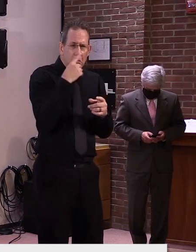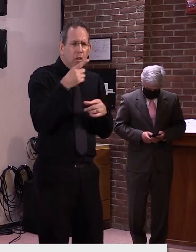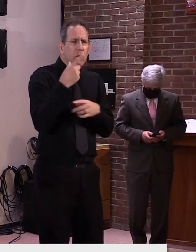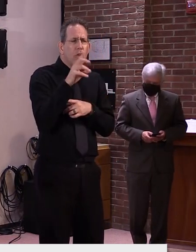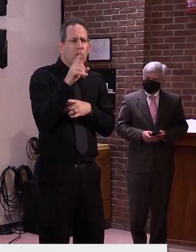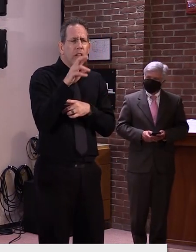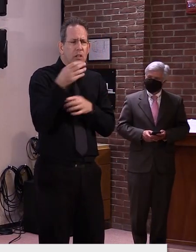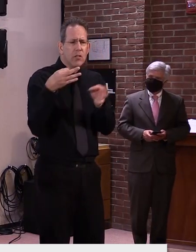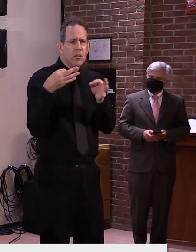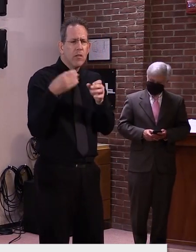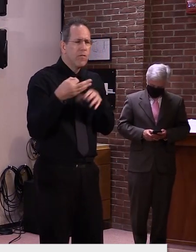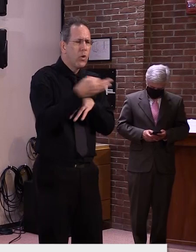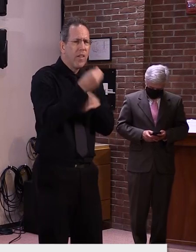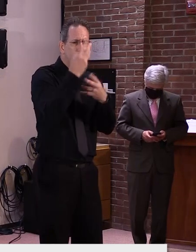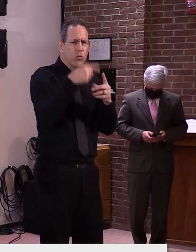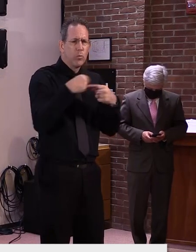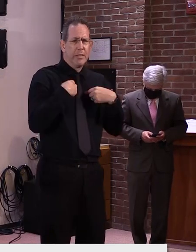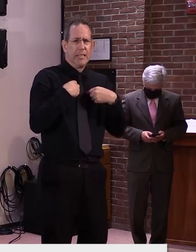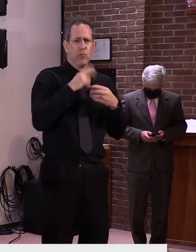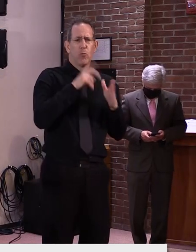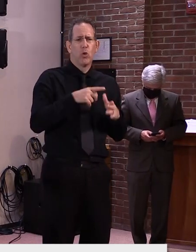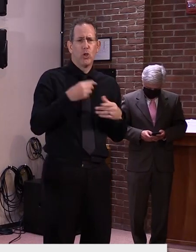Well, that's good to hear.